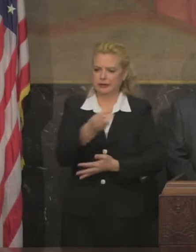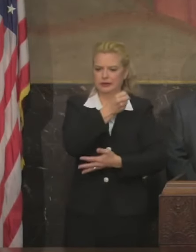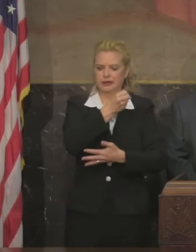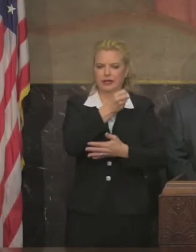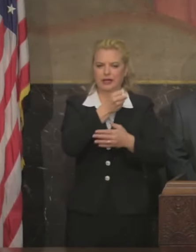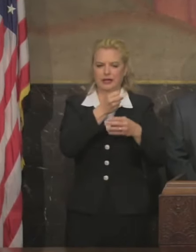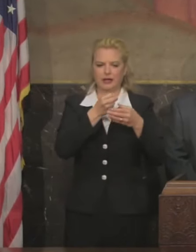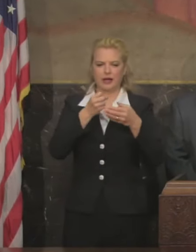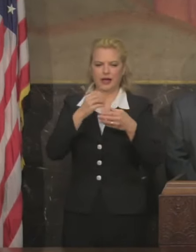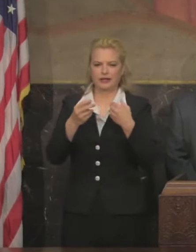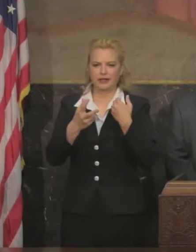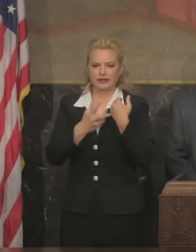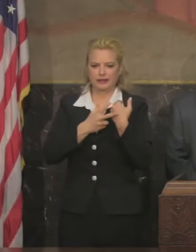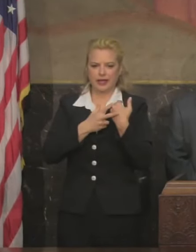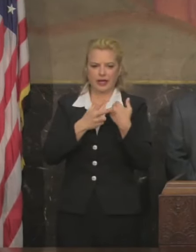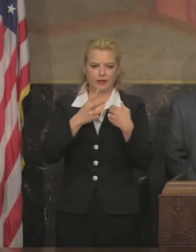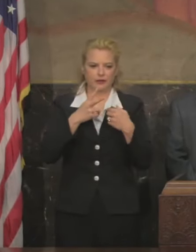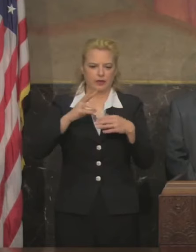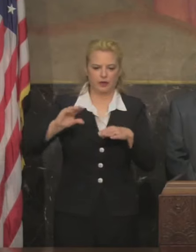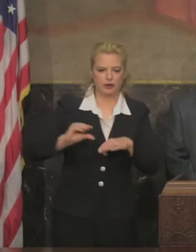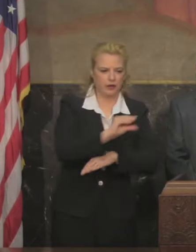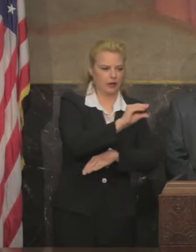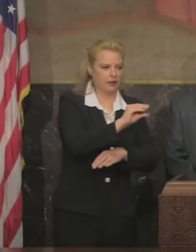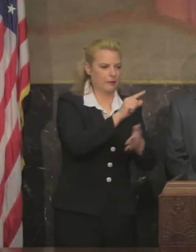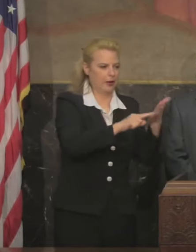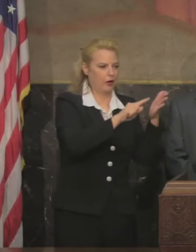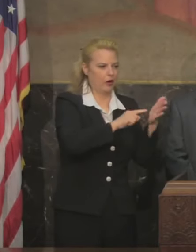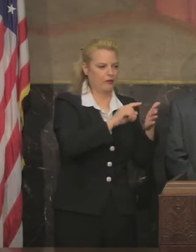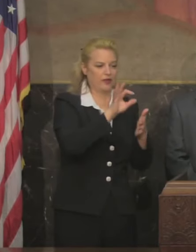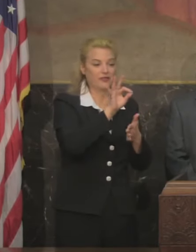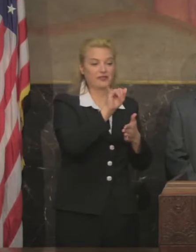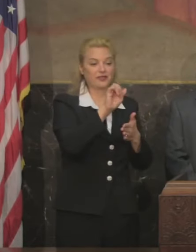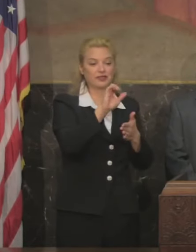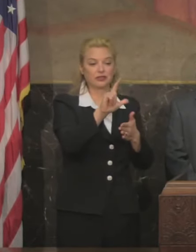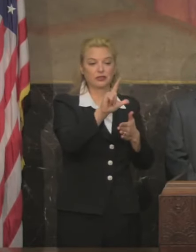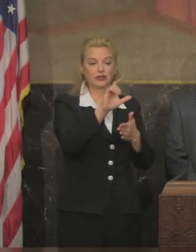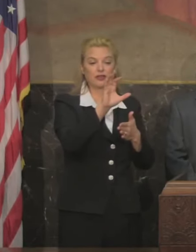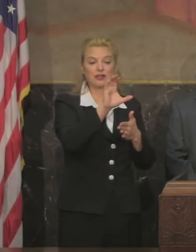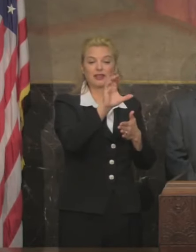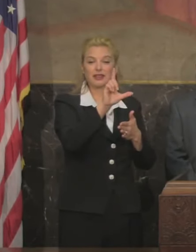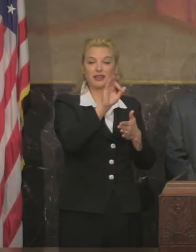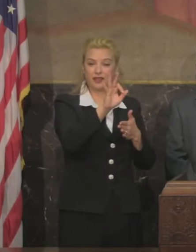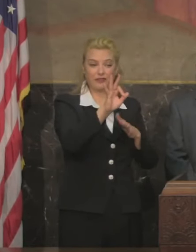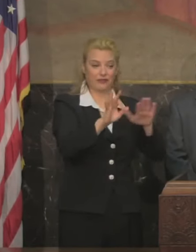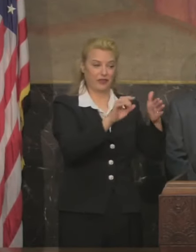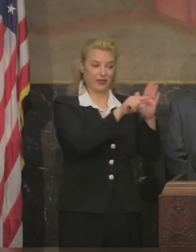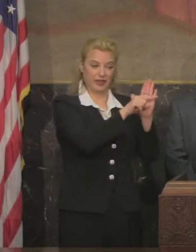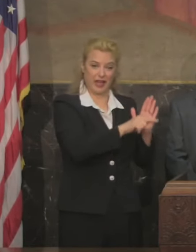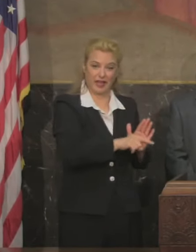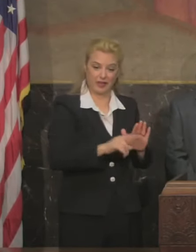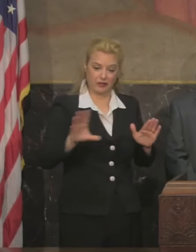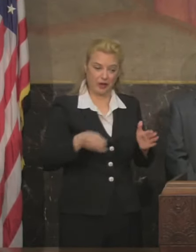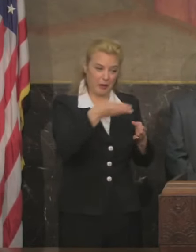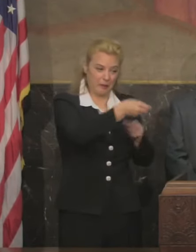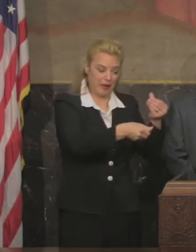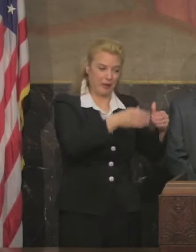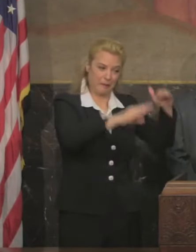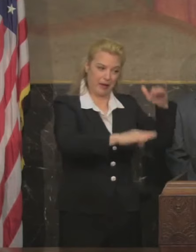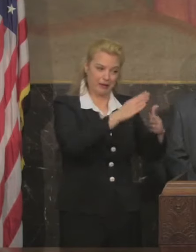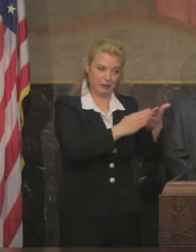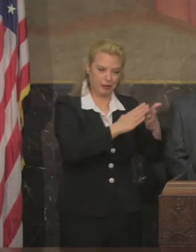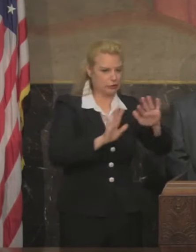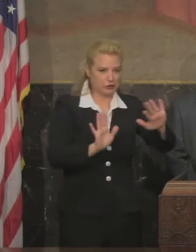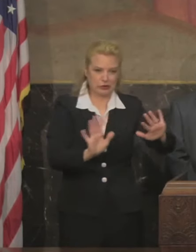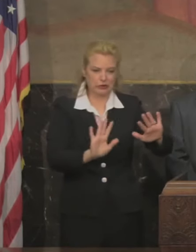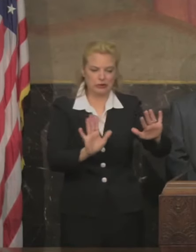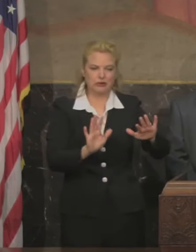save part of the fiscal cliff, because that's not the intended purpose of one-time money. And we have steadfastly refused to use one-time money to balance a budget, and